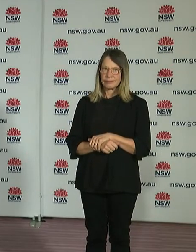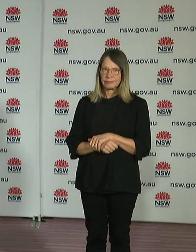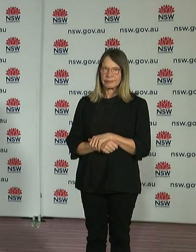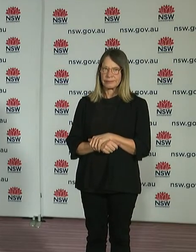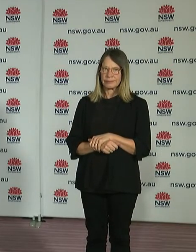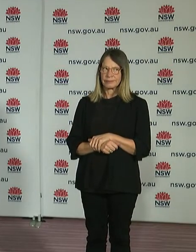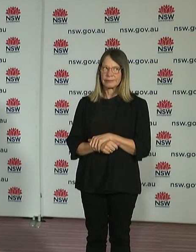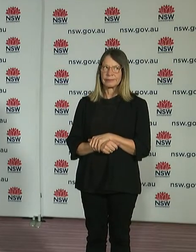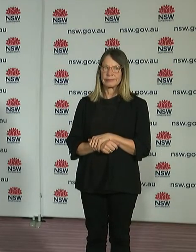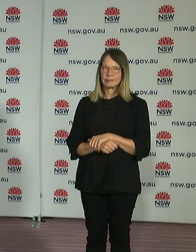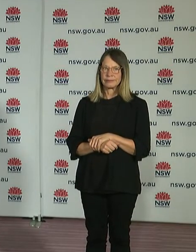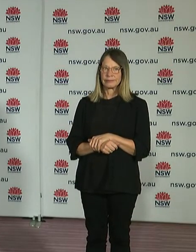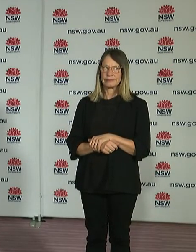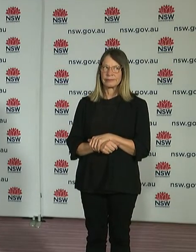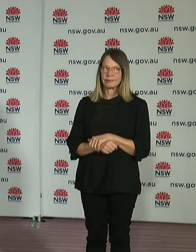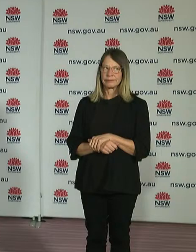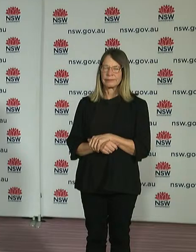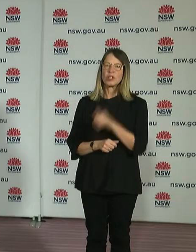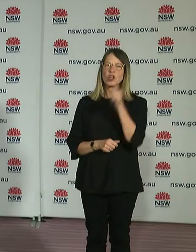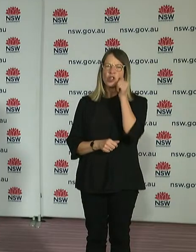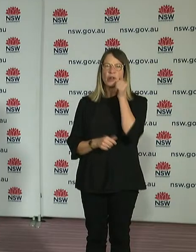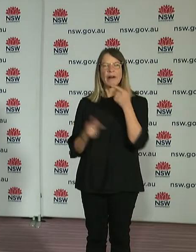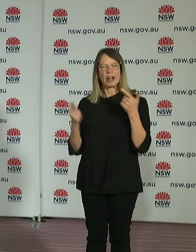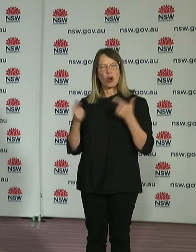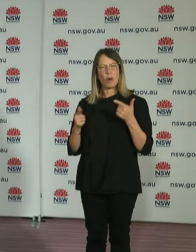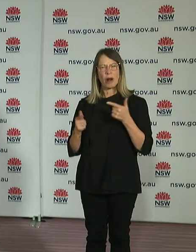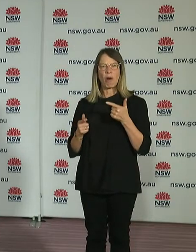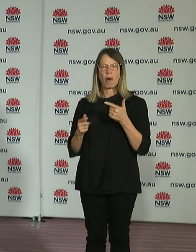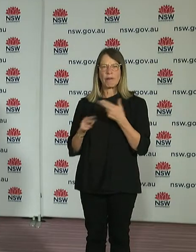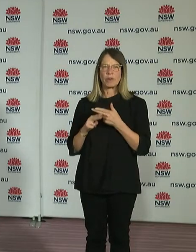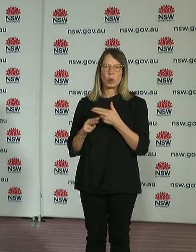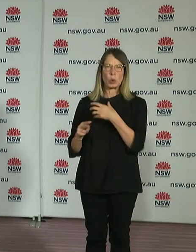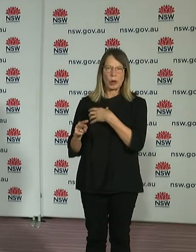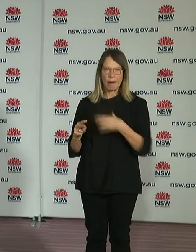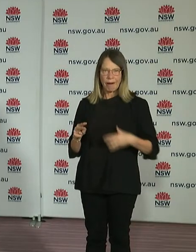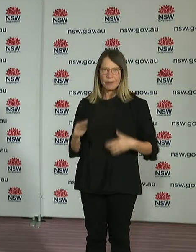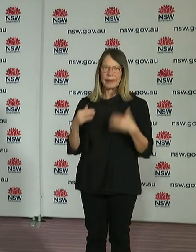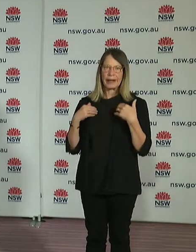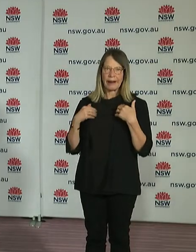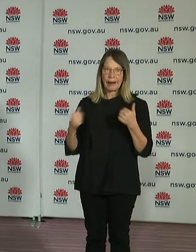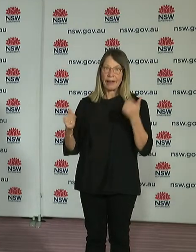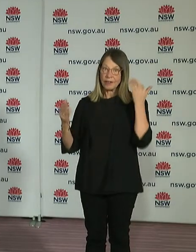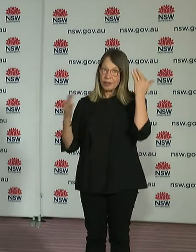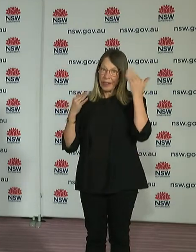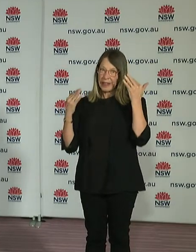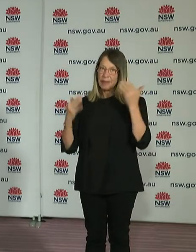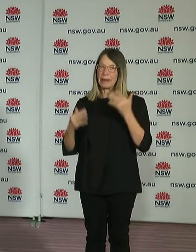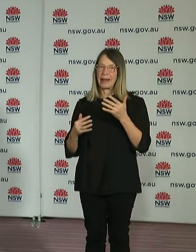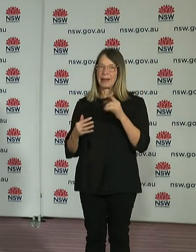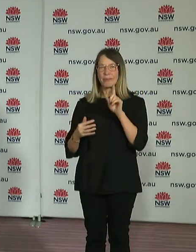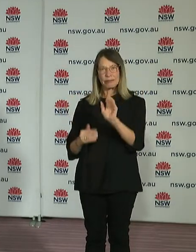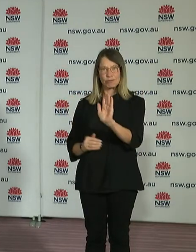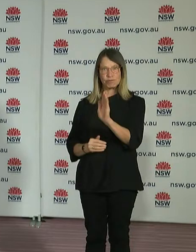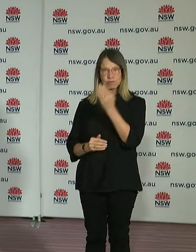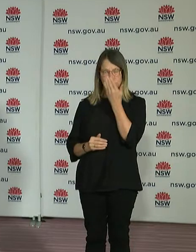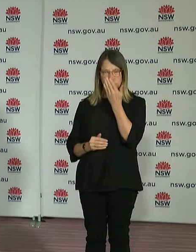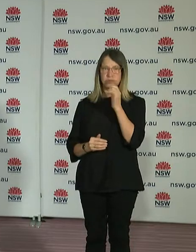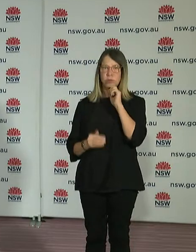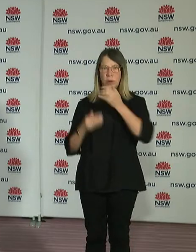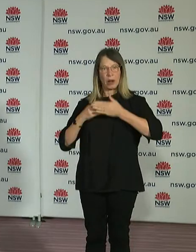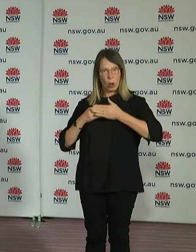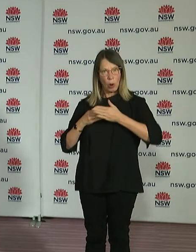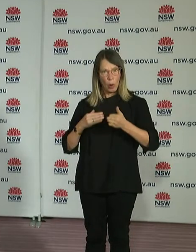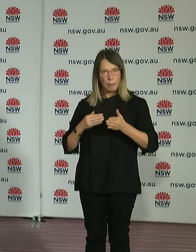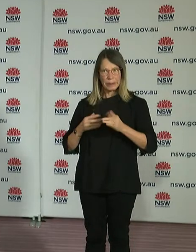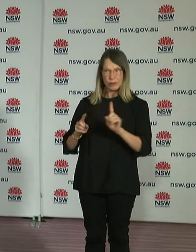weeks because someone inadvertently walks in positive. My comment would be to all businesses, and this will be the setting.